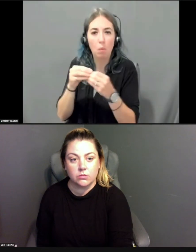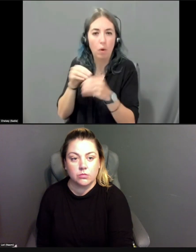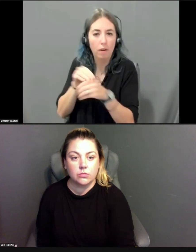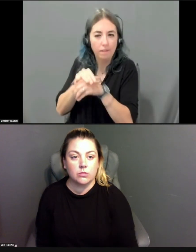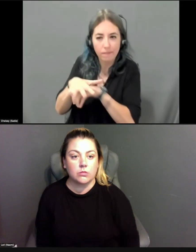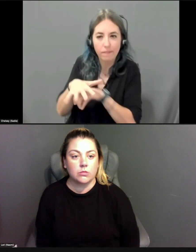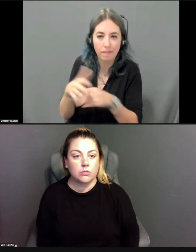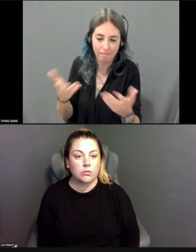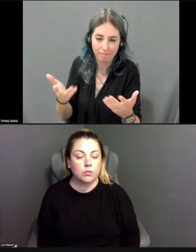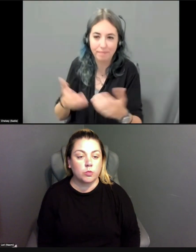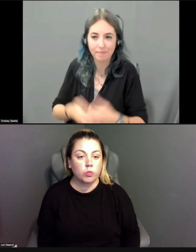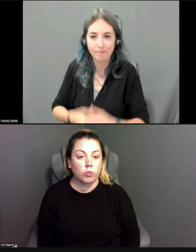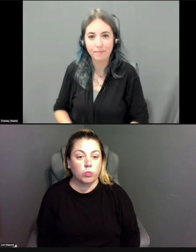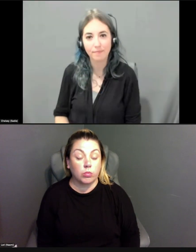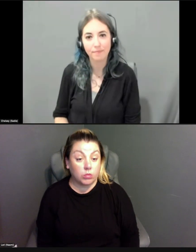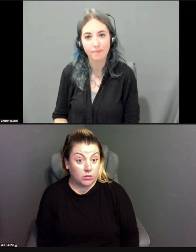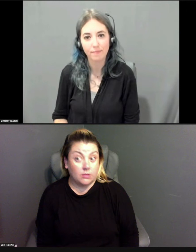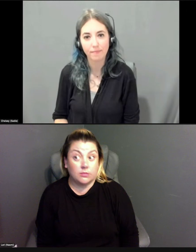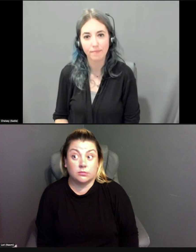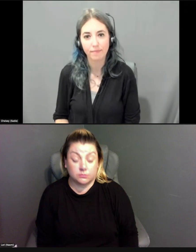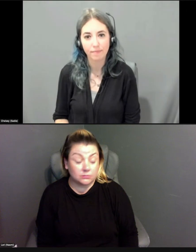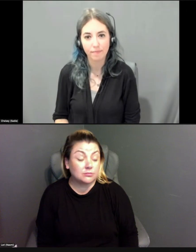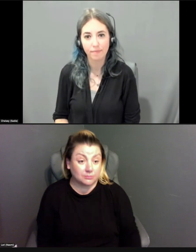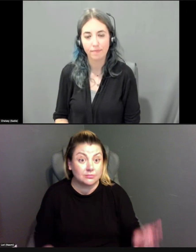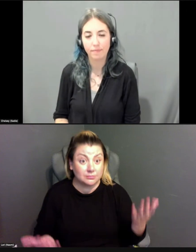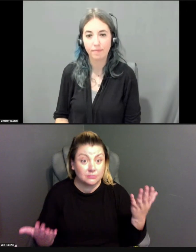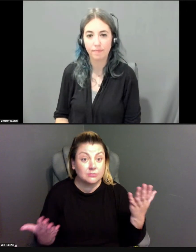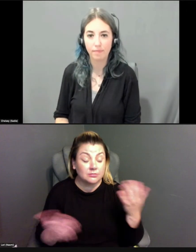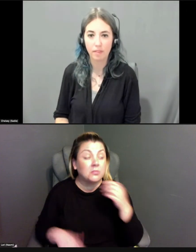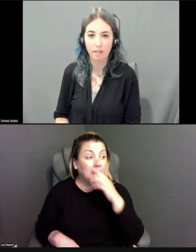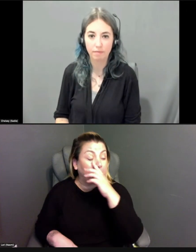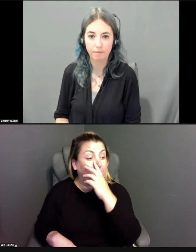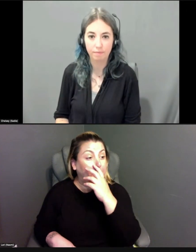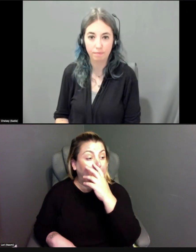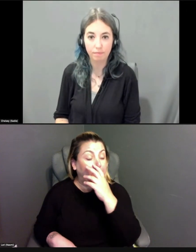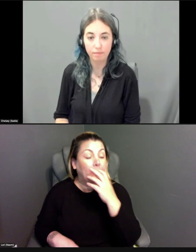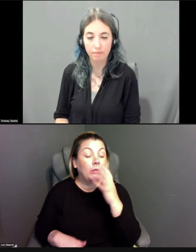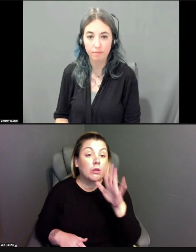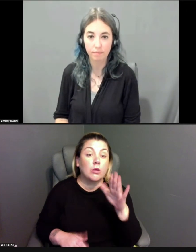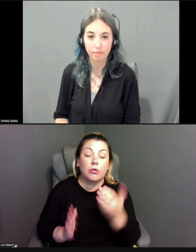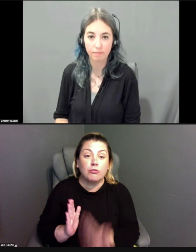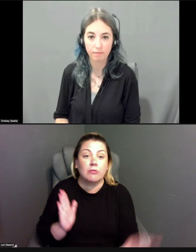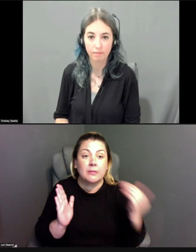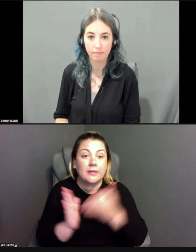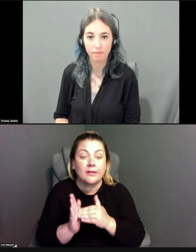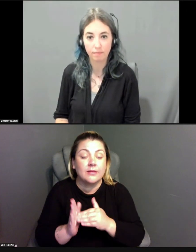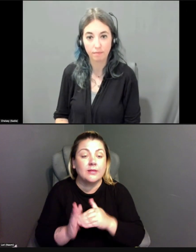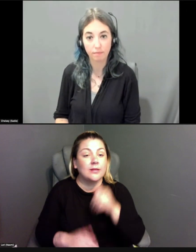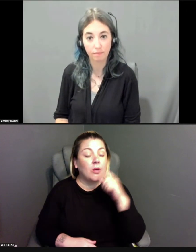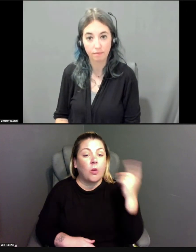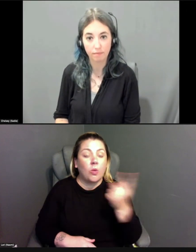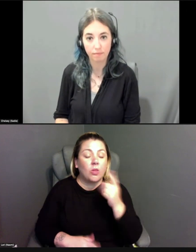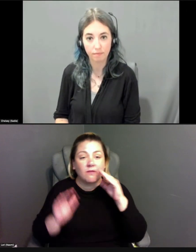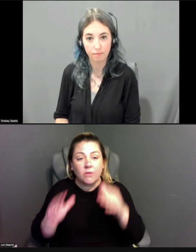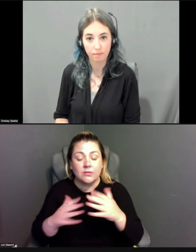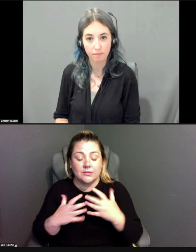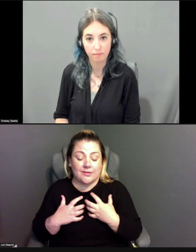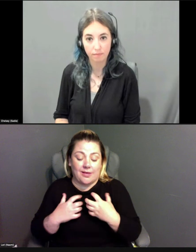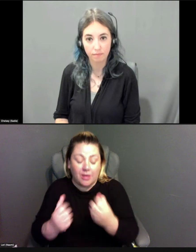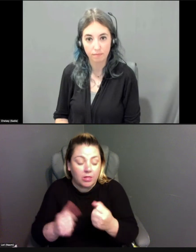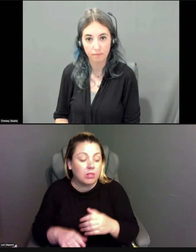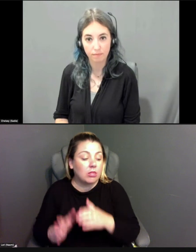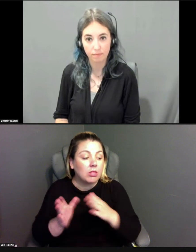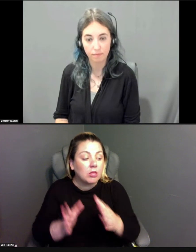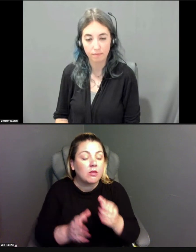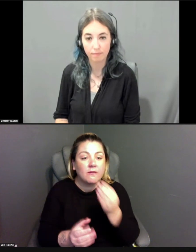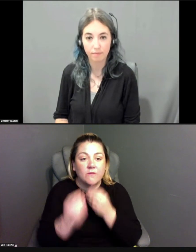And, the problem is, again, this is not something that is just about health or food or exercise or any of that. Like,